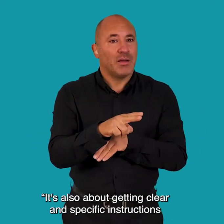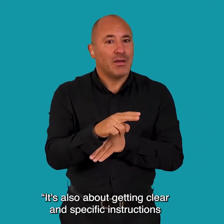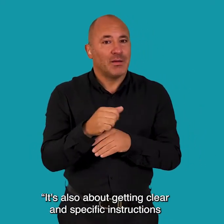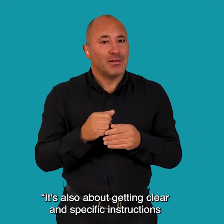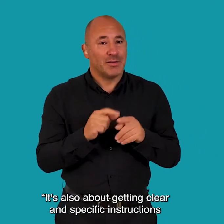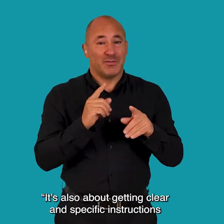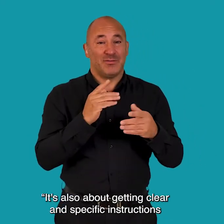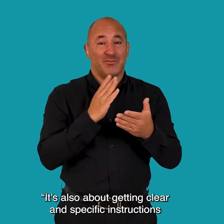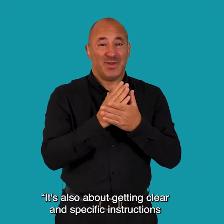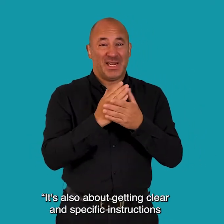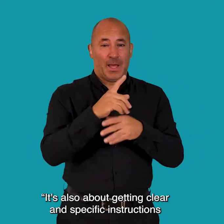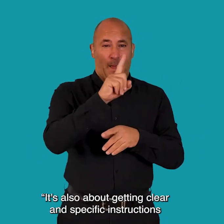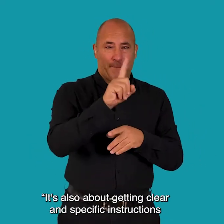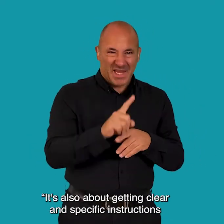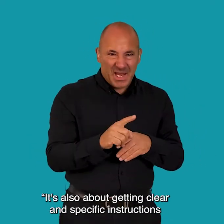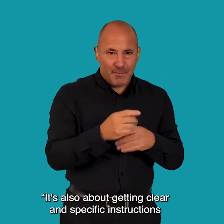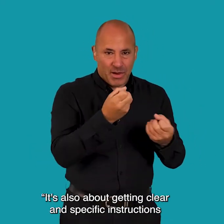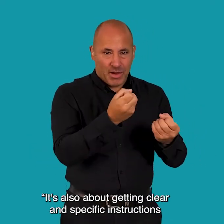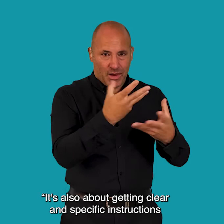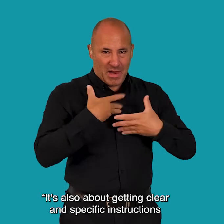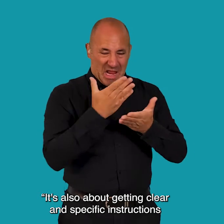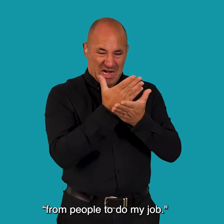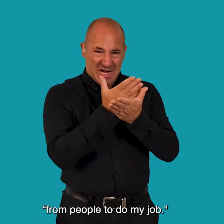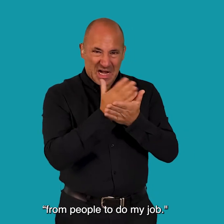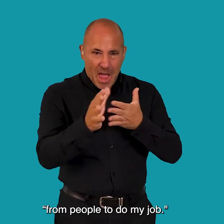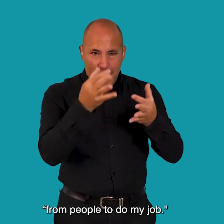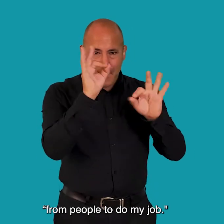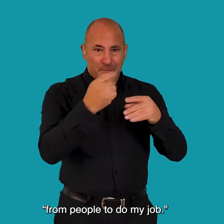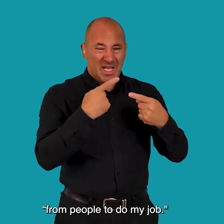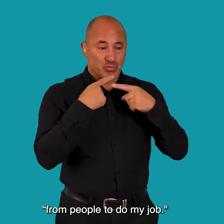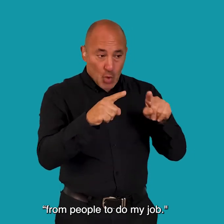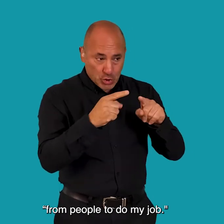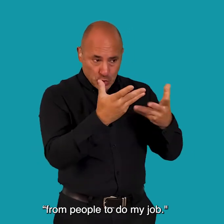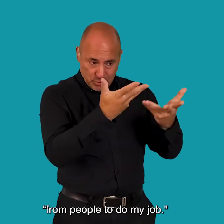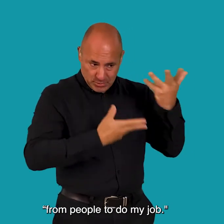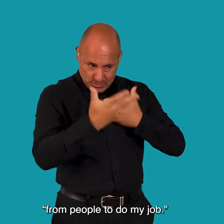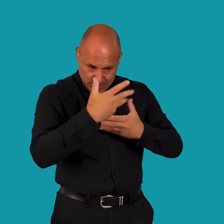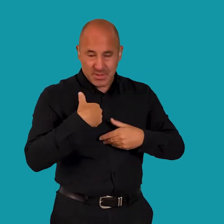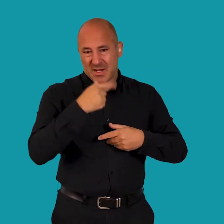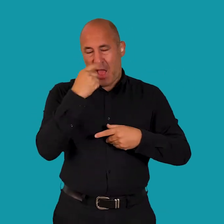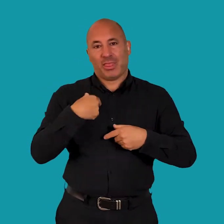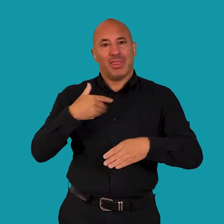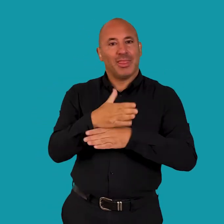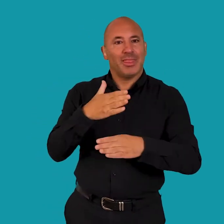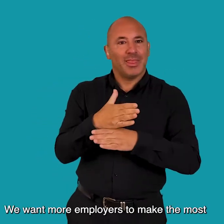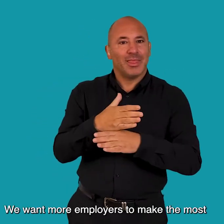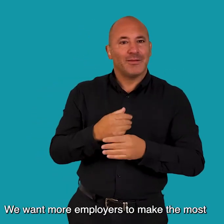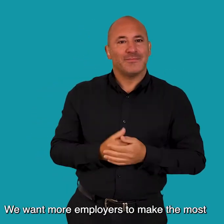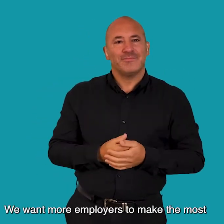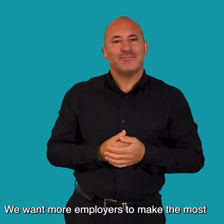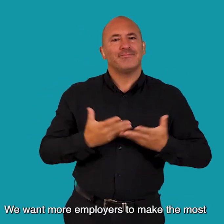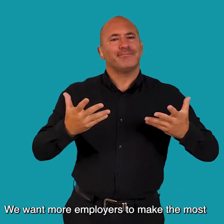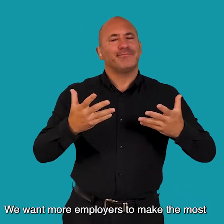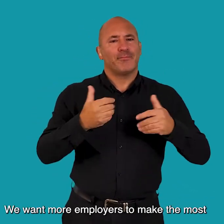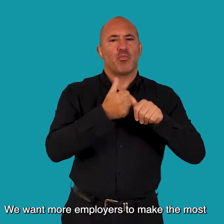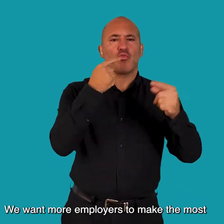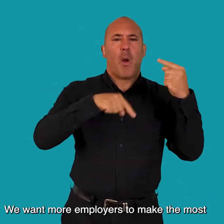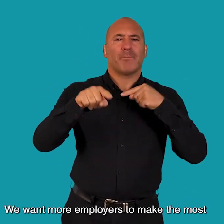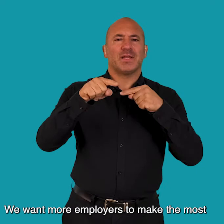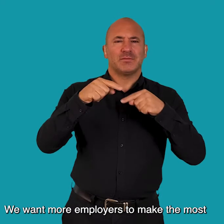also about getting clear and specific instructions from people to do my job." We want more employers to make the most